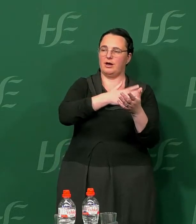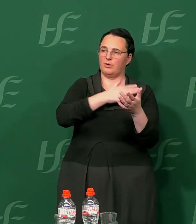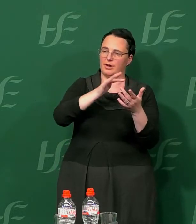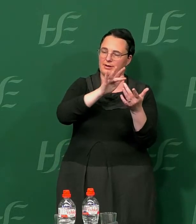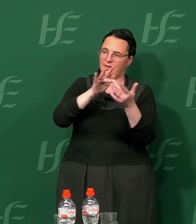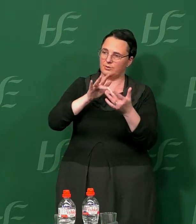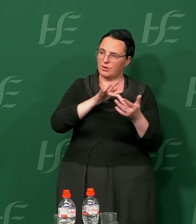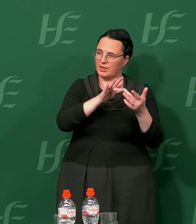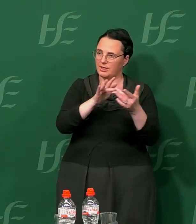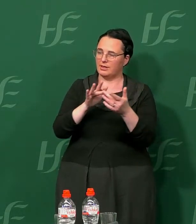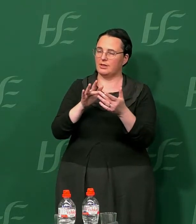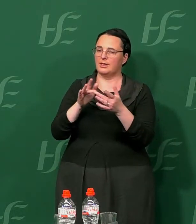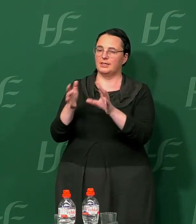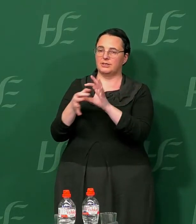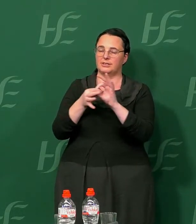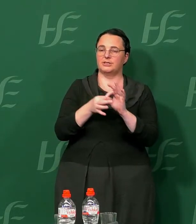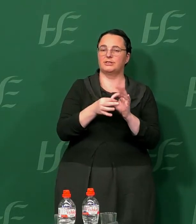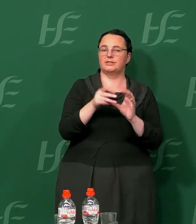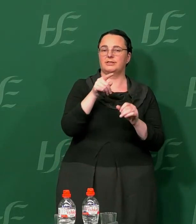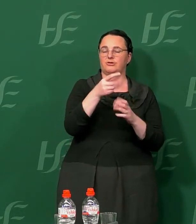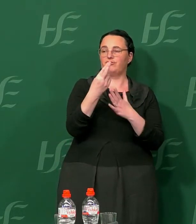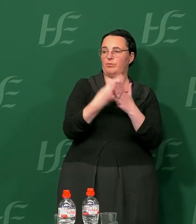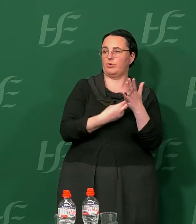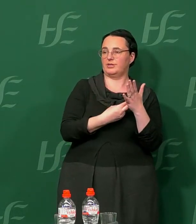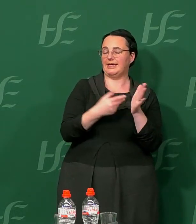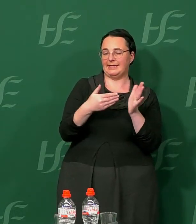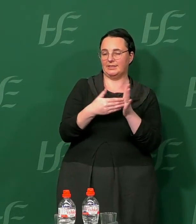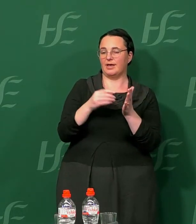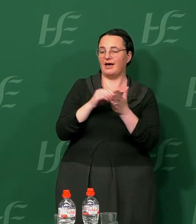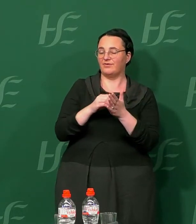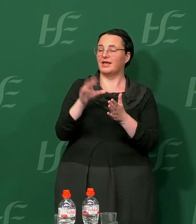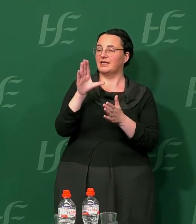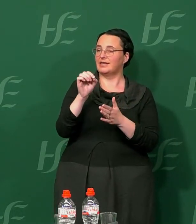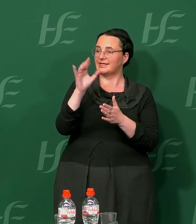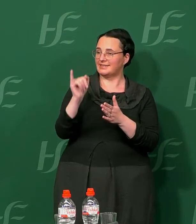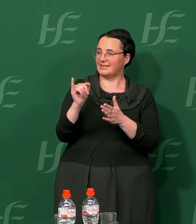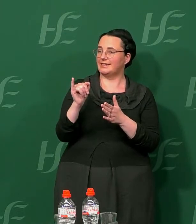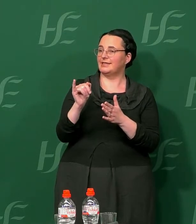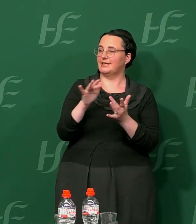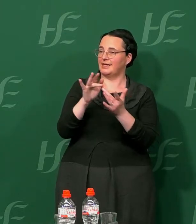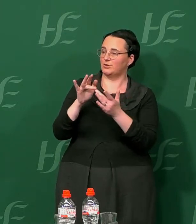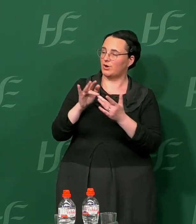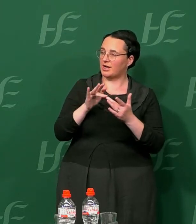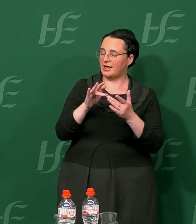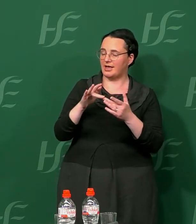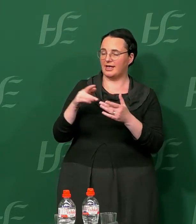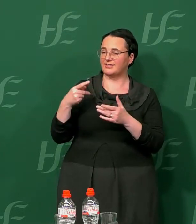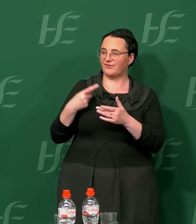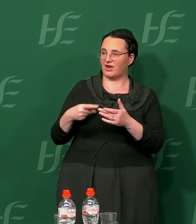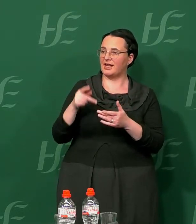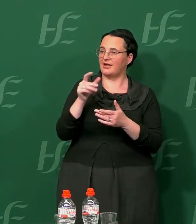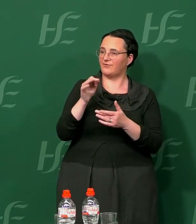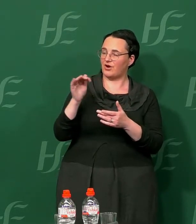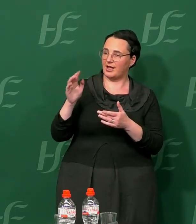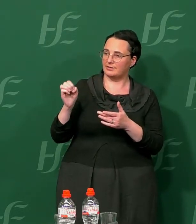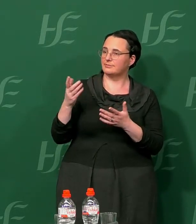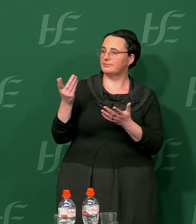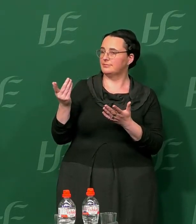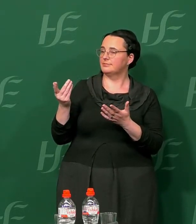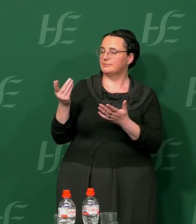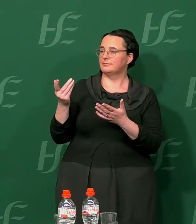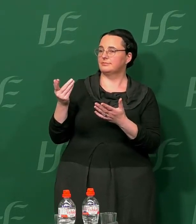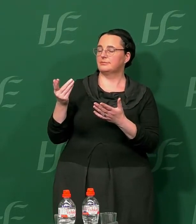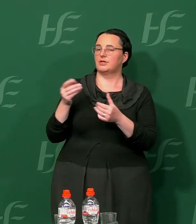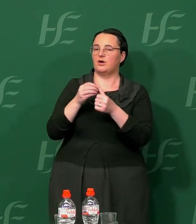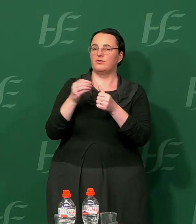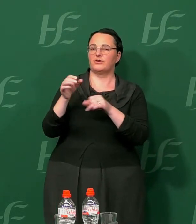to PwC report, we do have a legacy network. We do have a frail network. And our network, as indeed other government networks